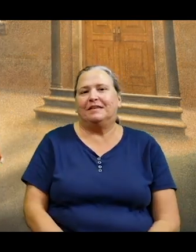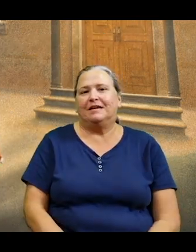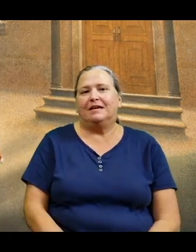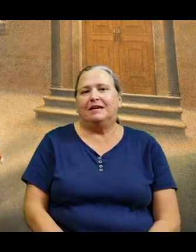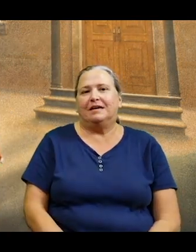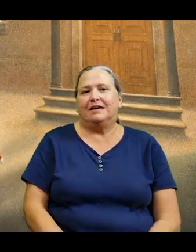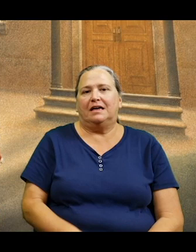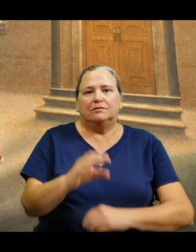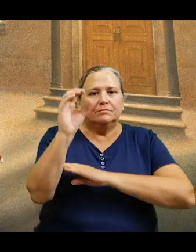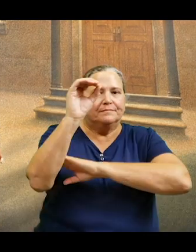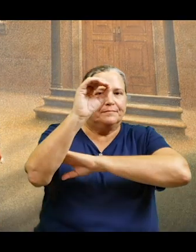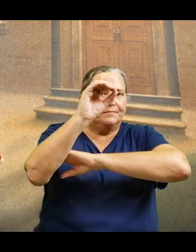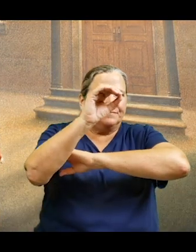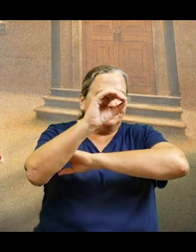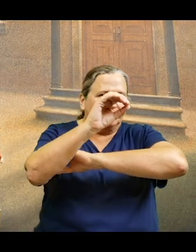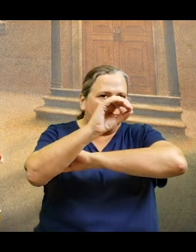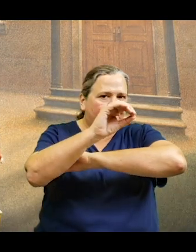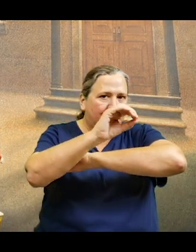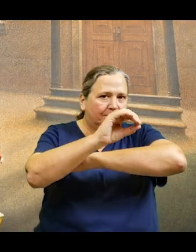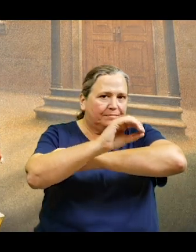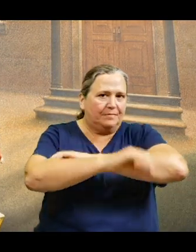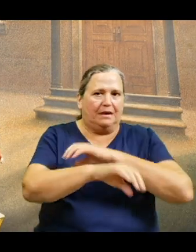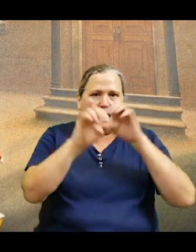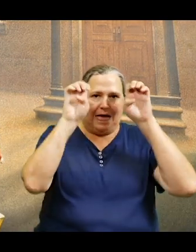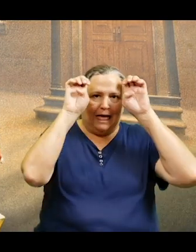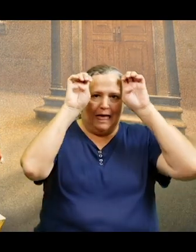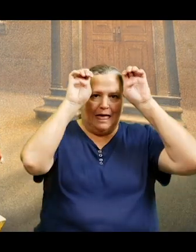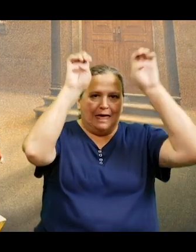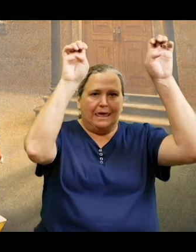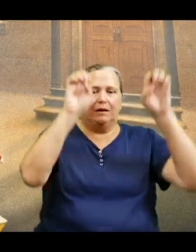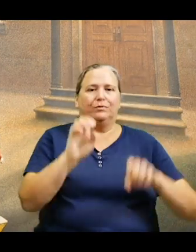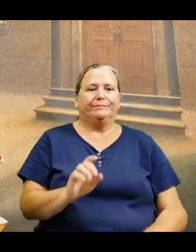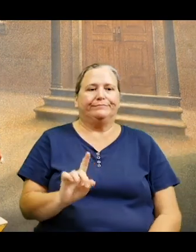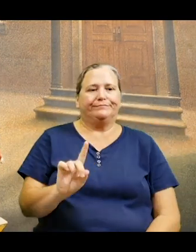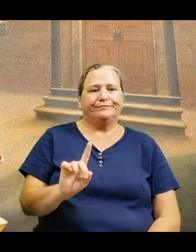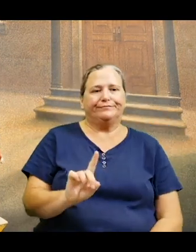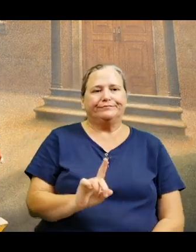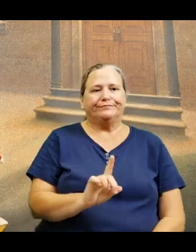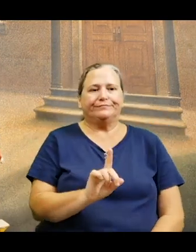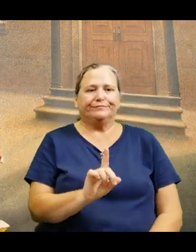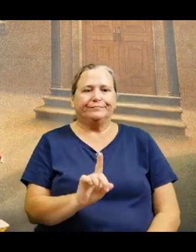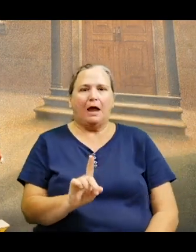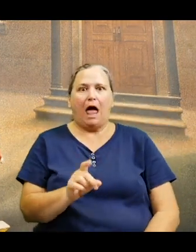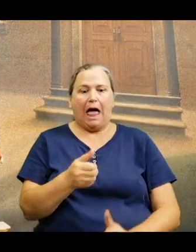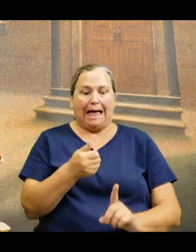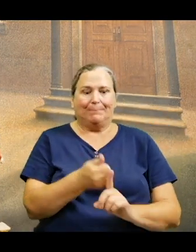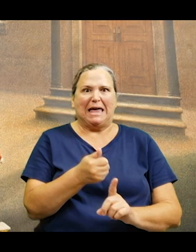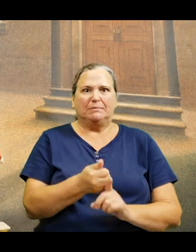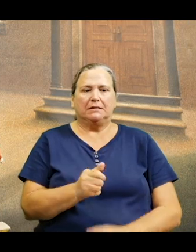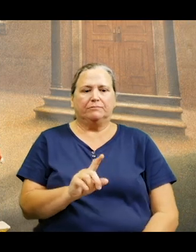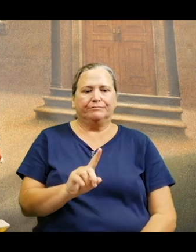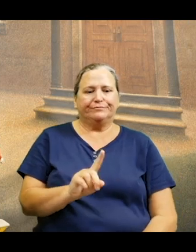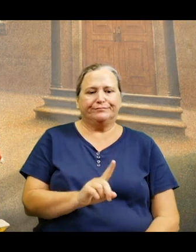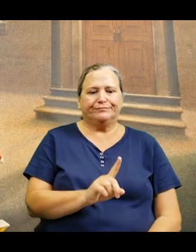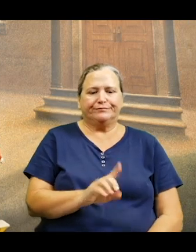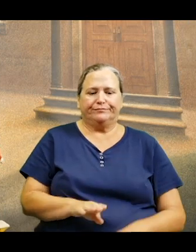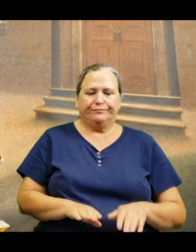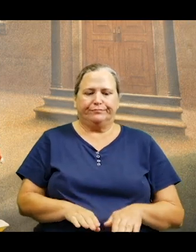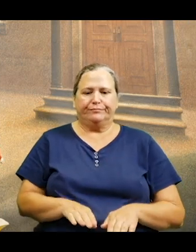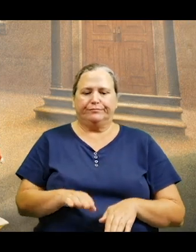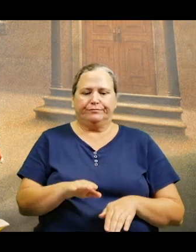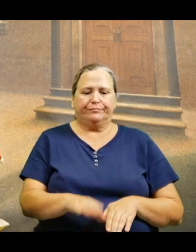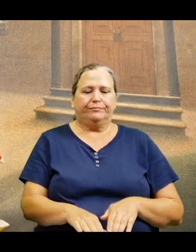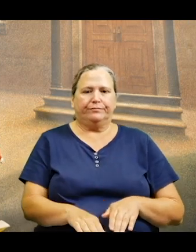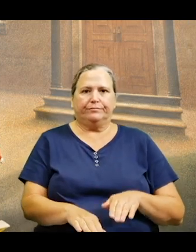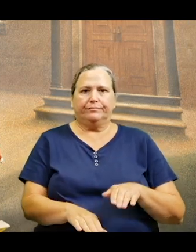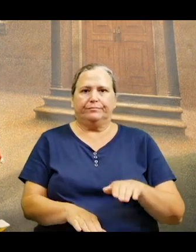It was dusk and Edward was walking down a sidewalk. He was walking on his own, putting one foot in front of the other